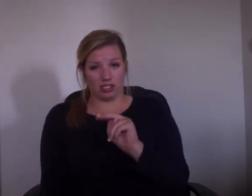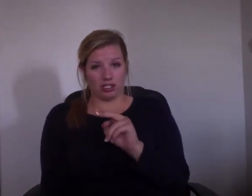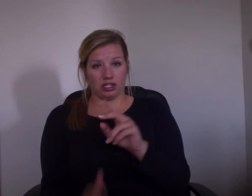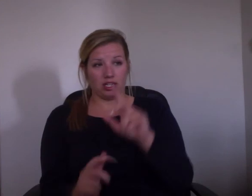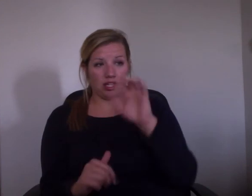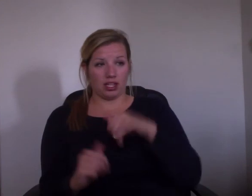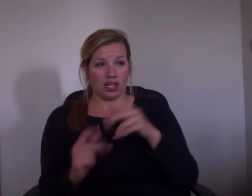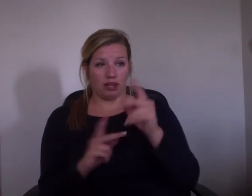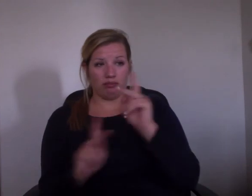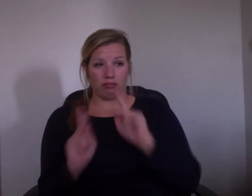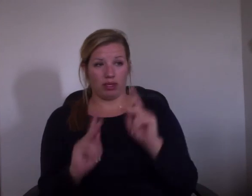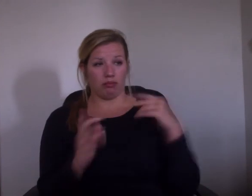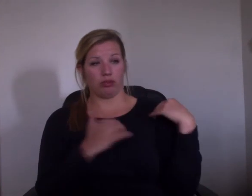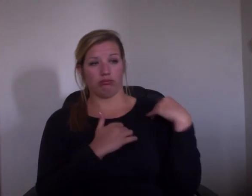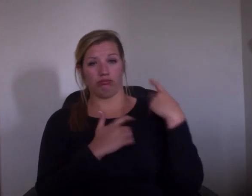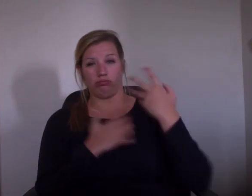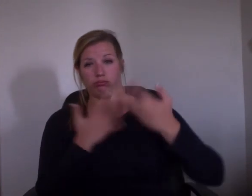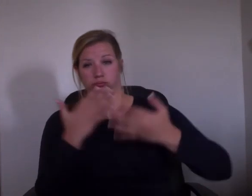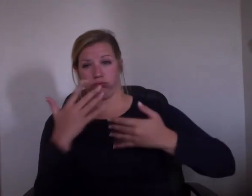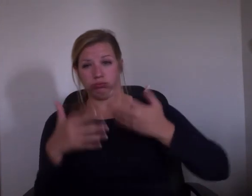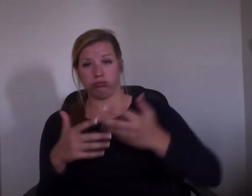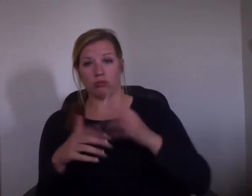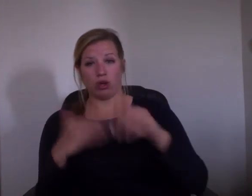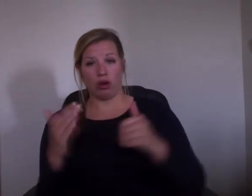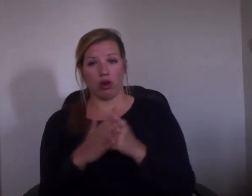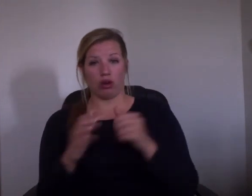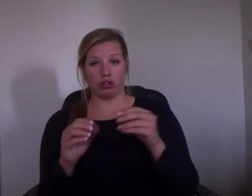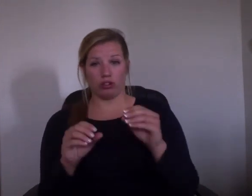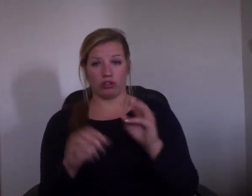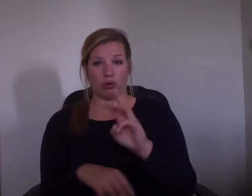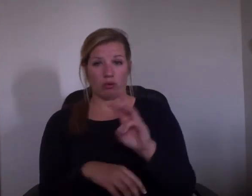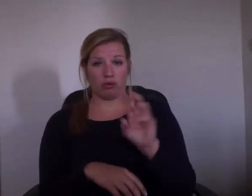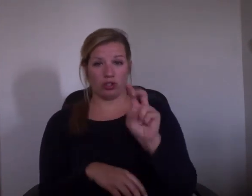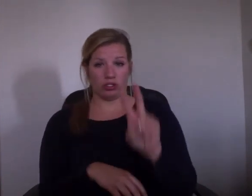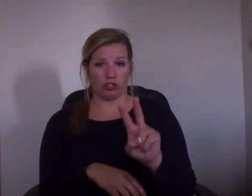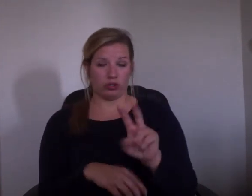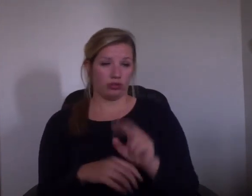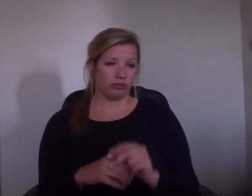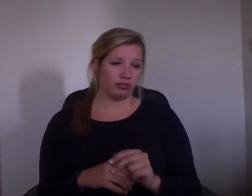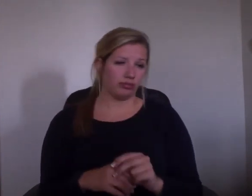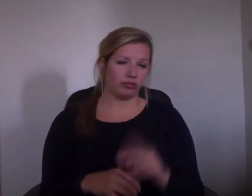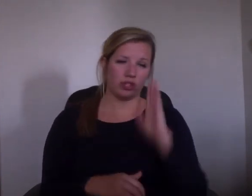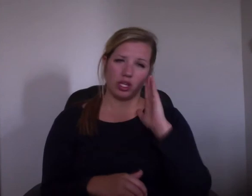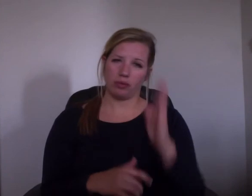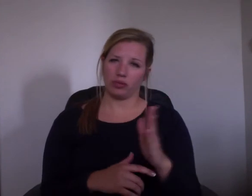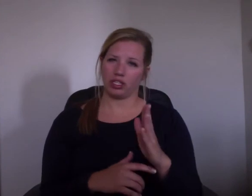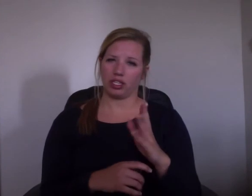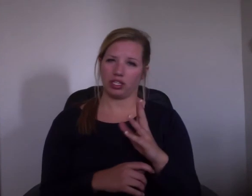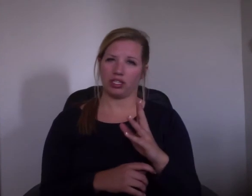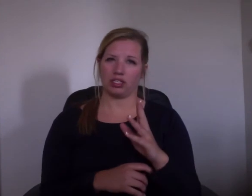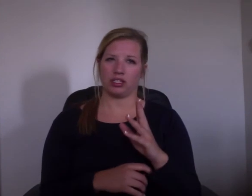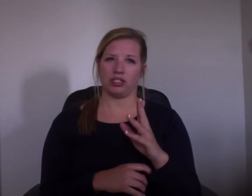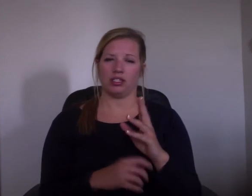the armies dropped in World War II combined. Okay. So then I give you a sense of the scale of this new